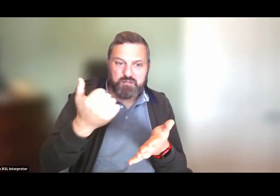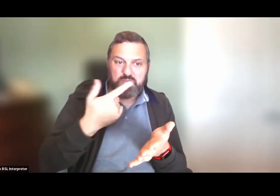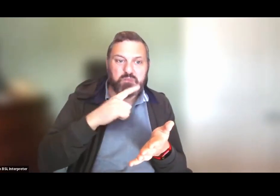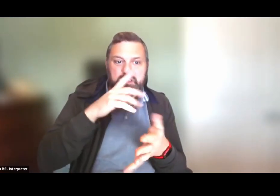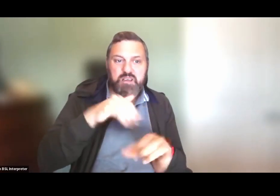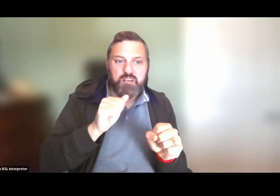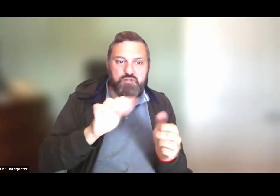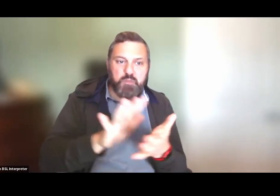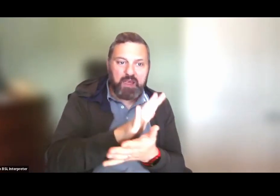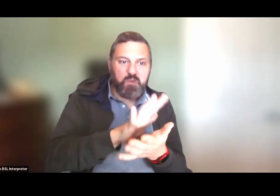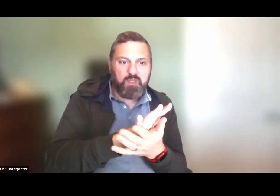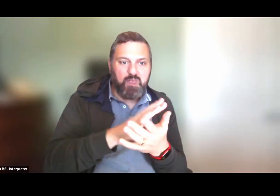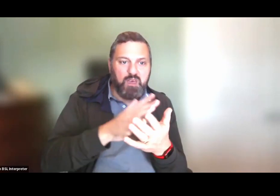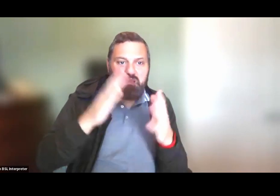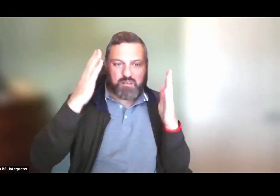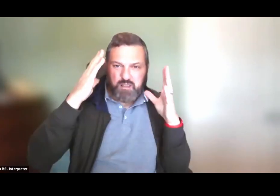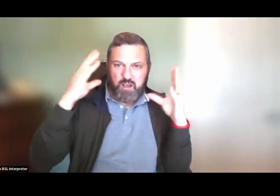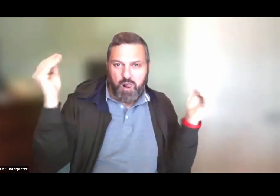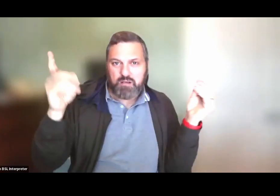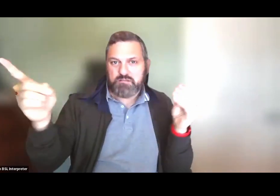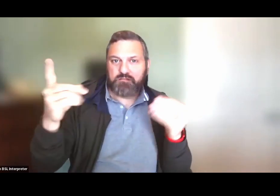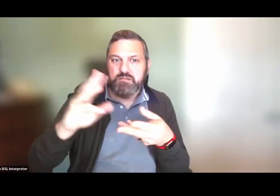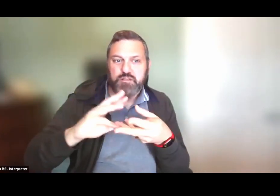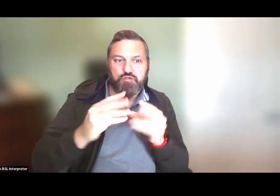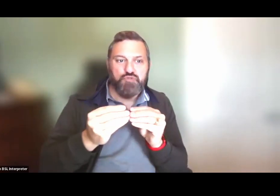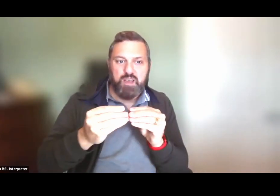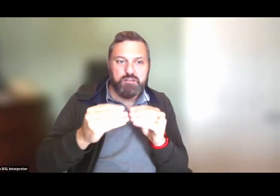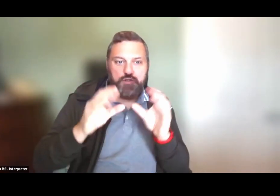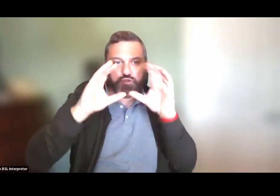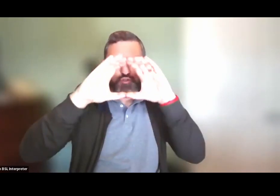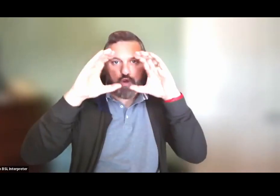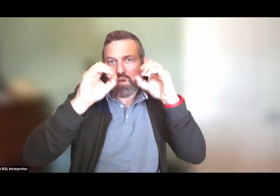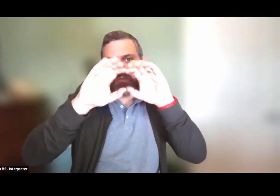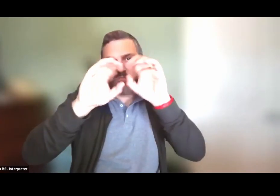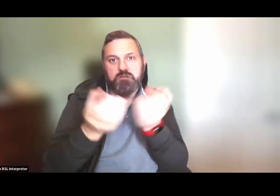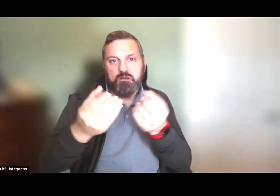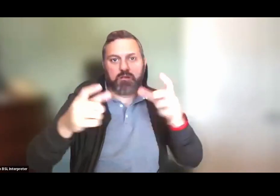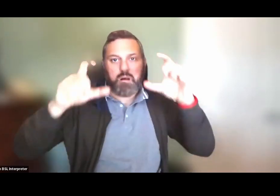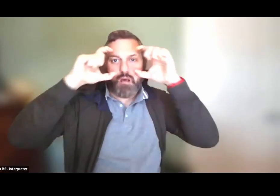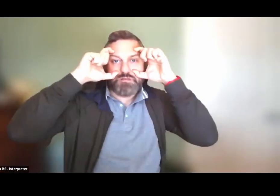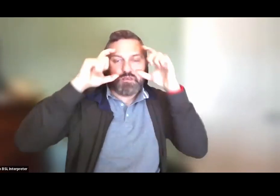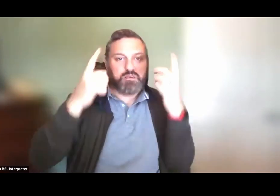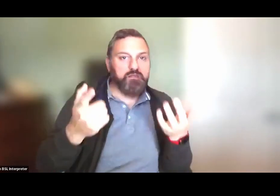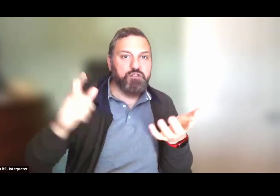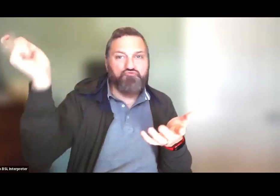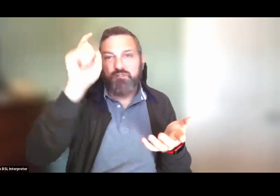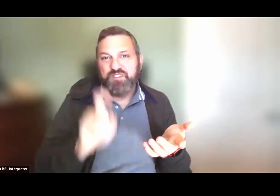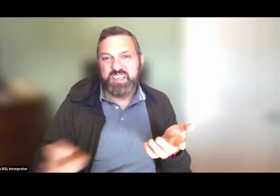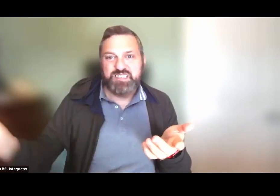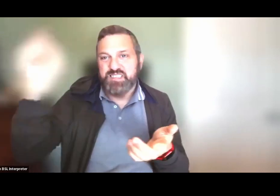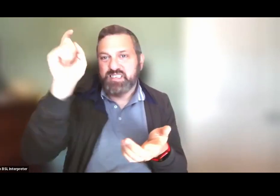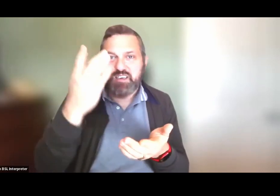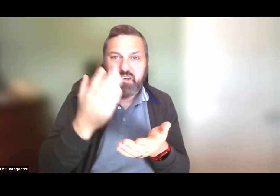it. People in the Netherlands made these little glasses, donut glasses for looking at the world. People started graffitiing it, drawing it on the